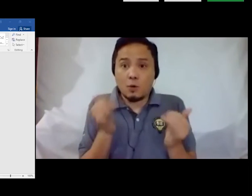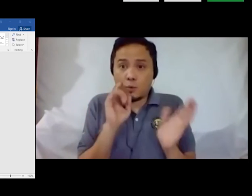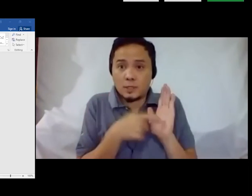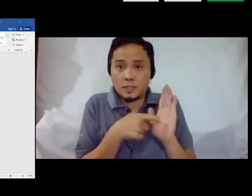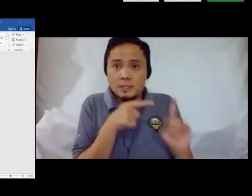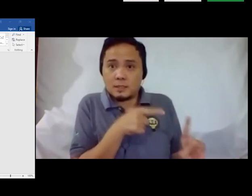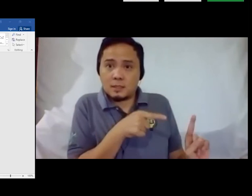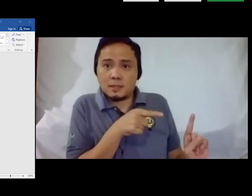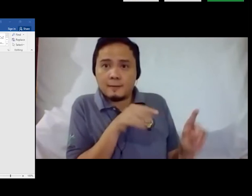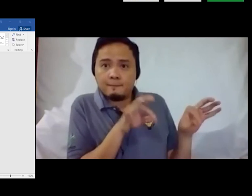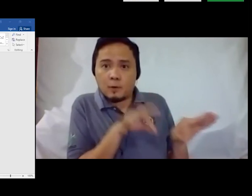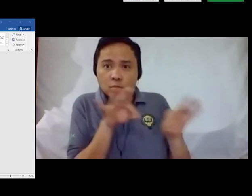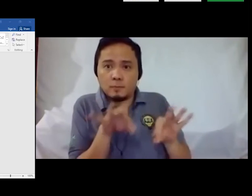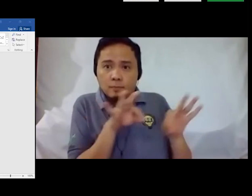Vietnamese